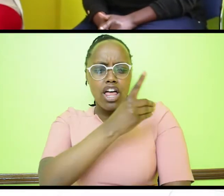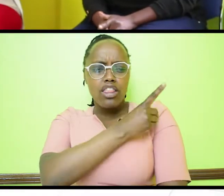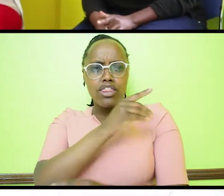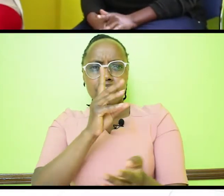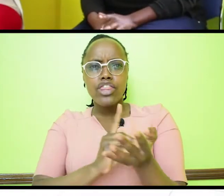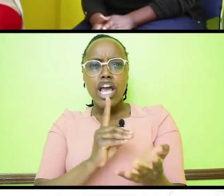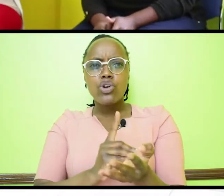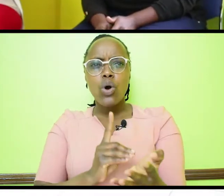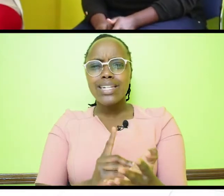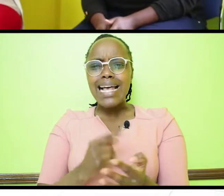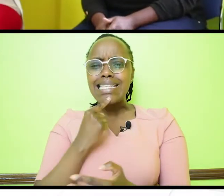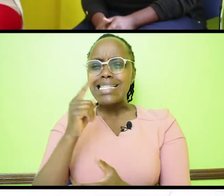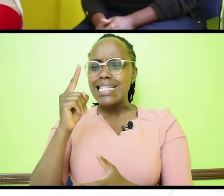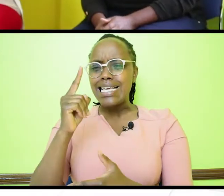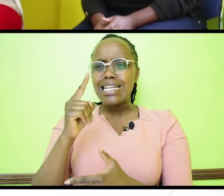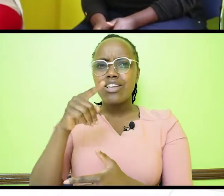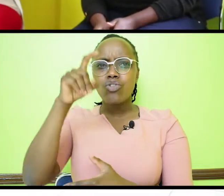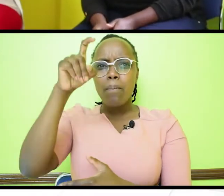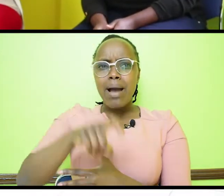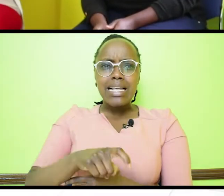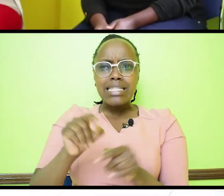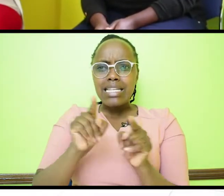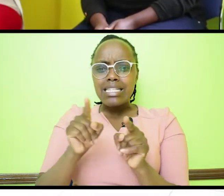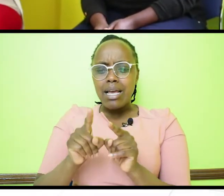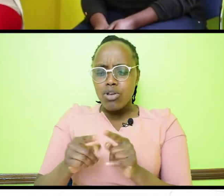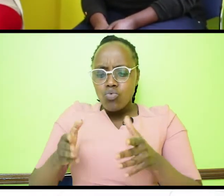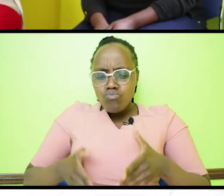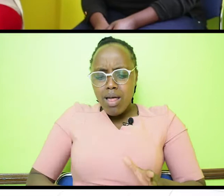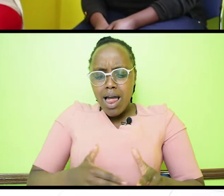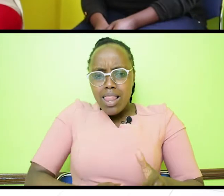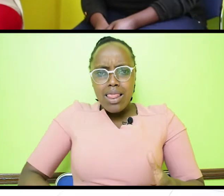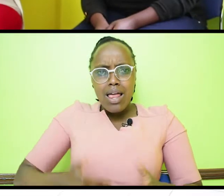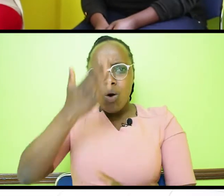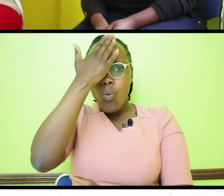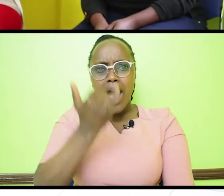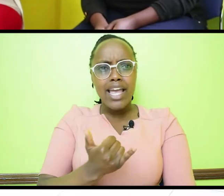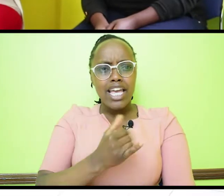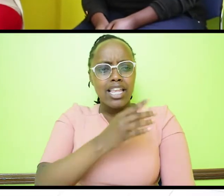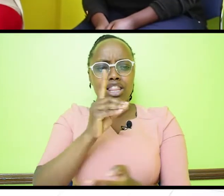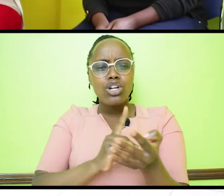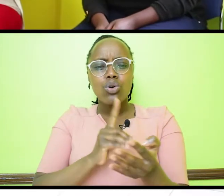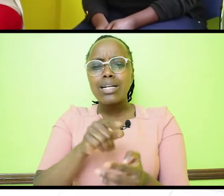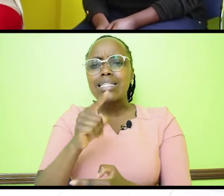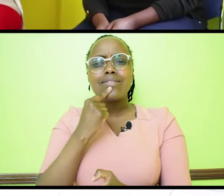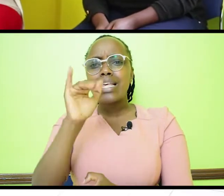Why did the doctor say you needed to give the birth through cesarean?